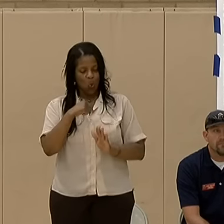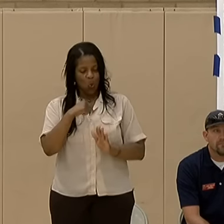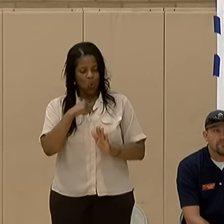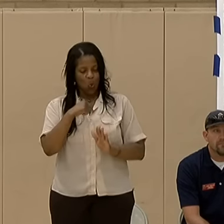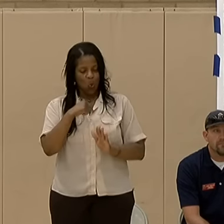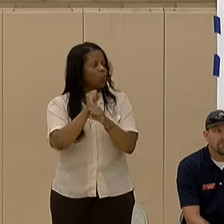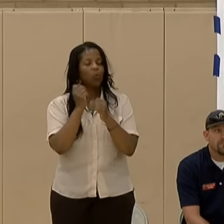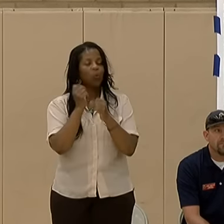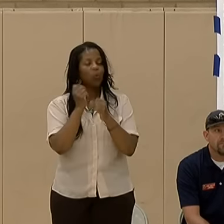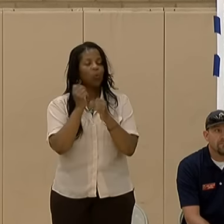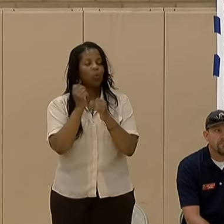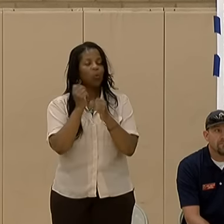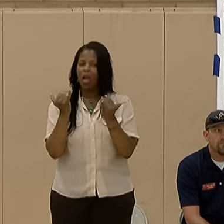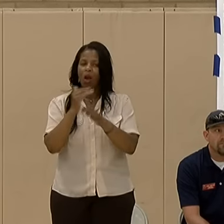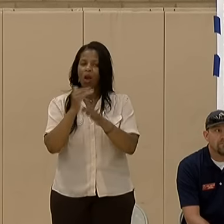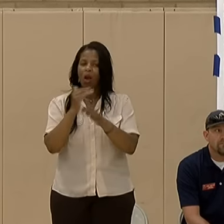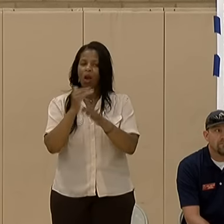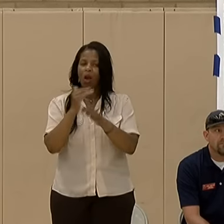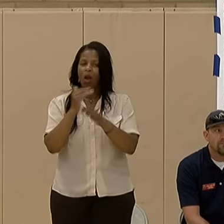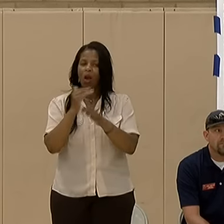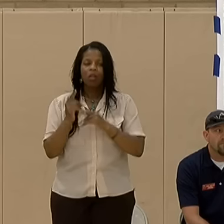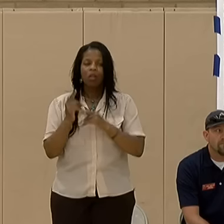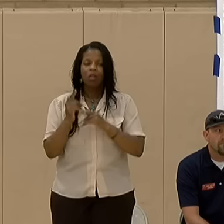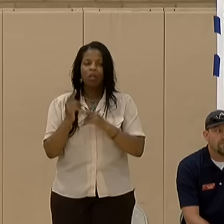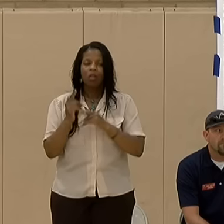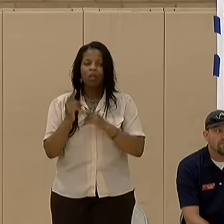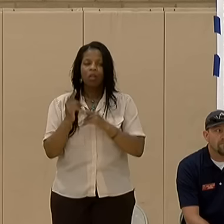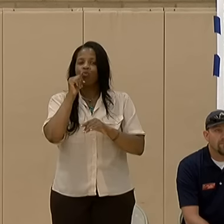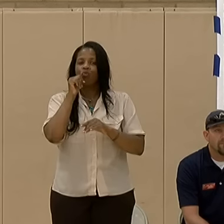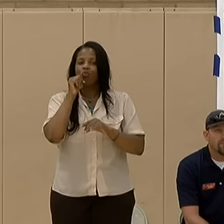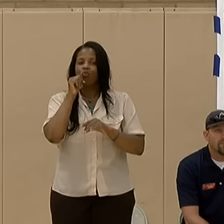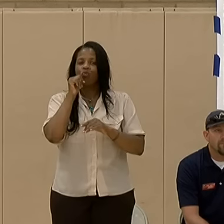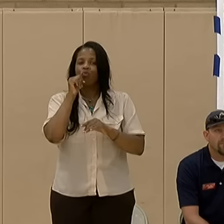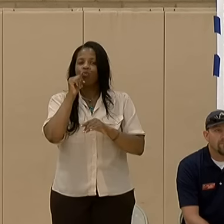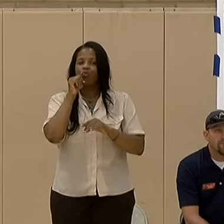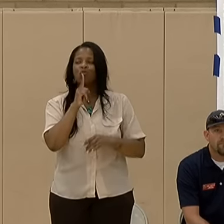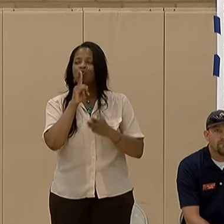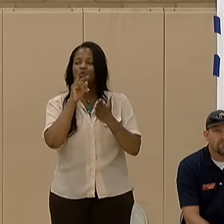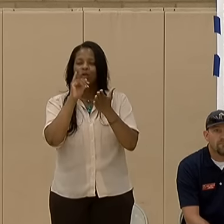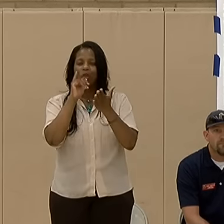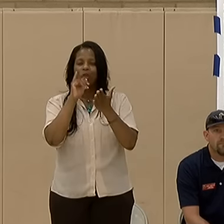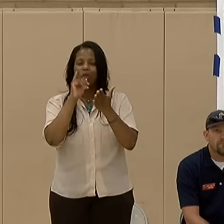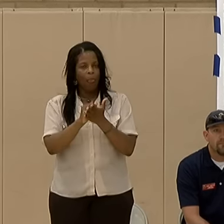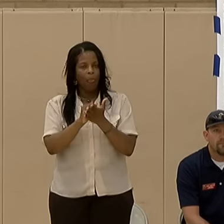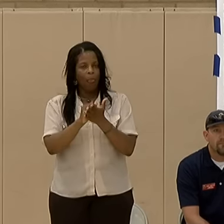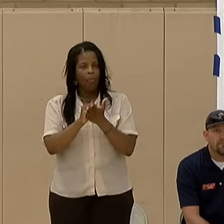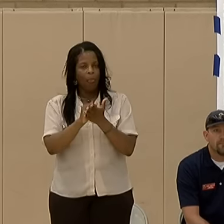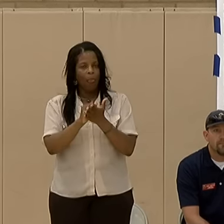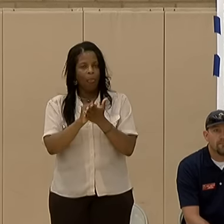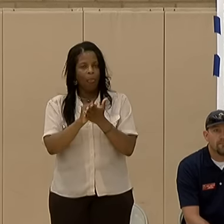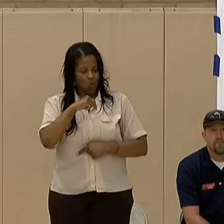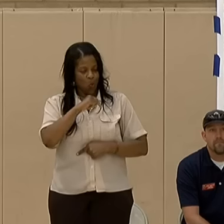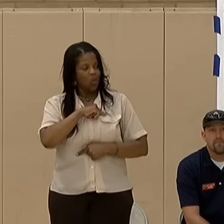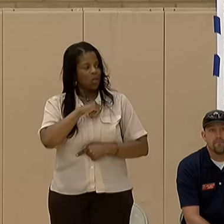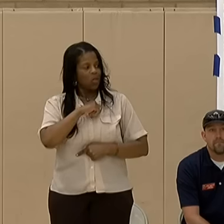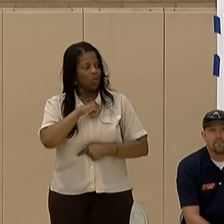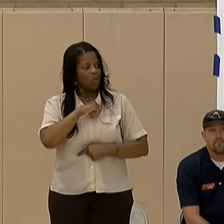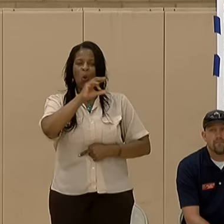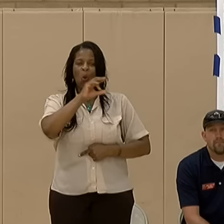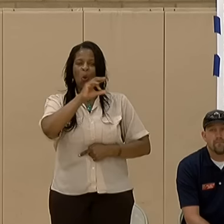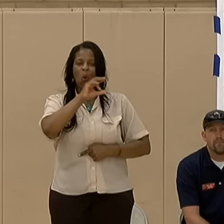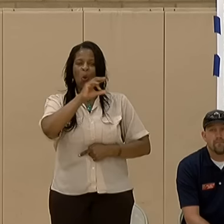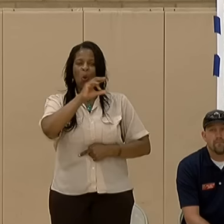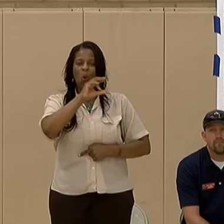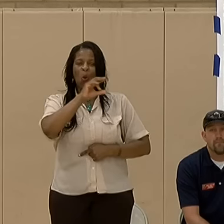right now through the night and into tomorrow to make sure that when we repopulate these